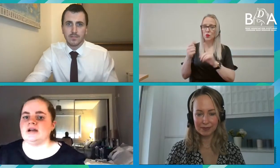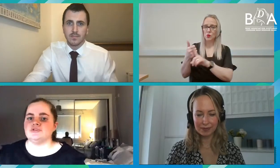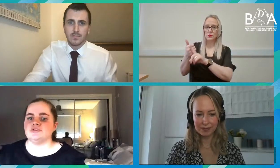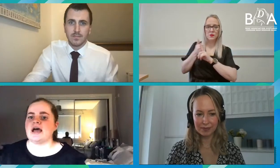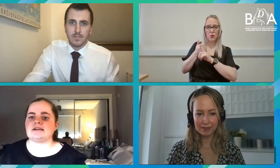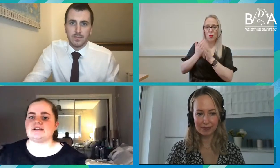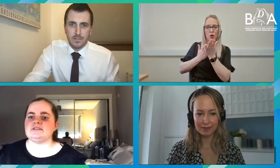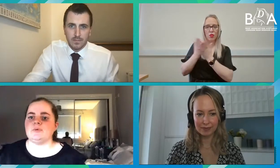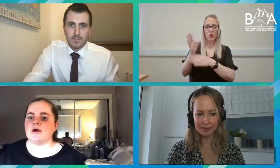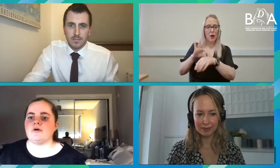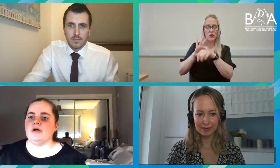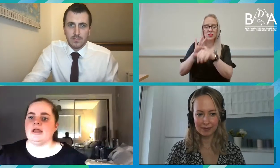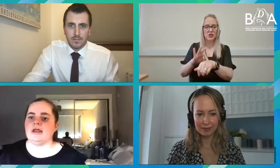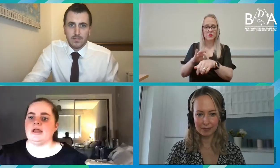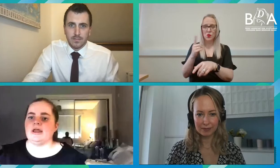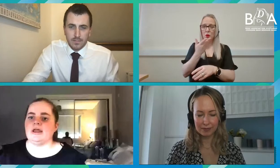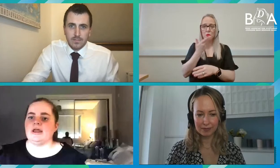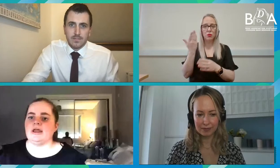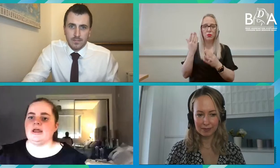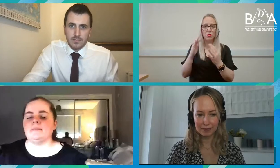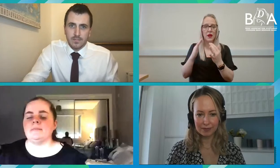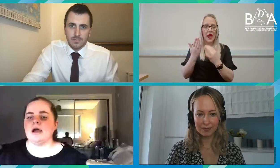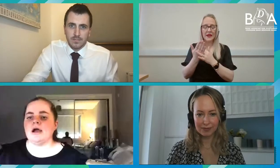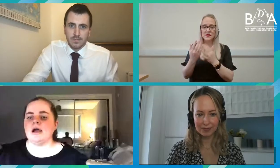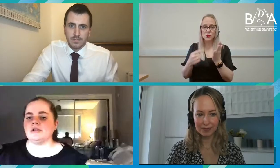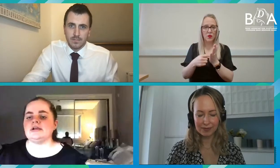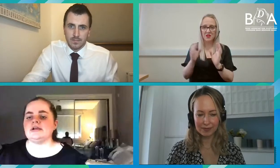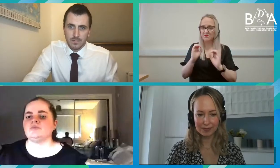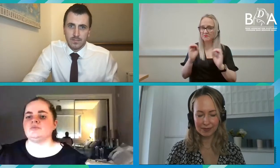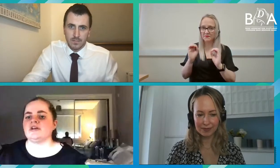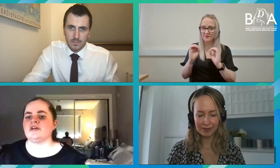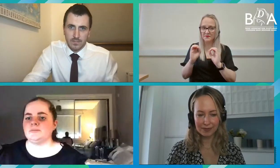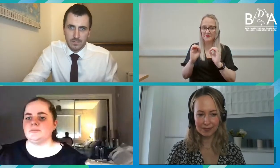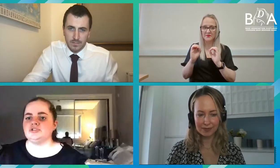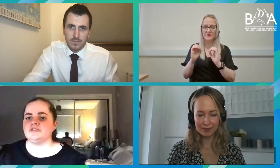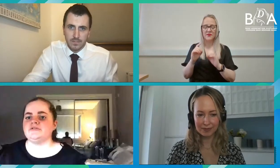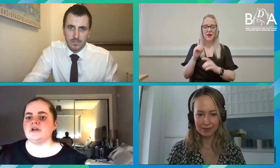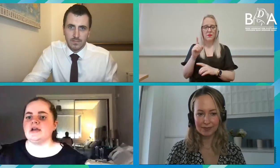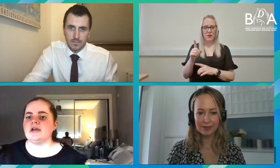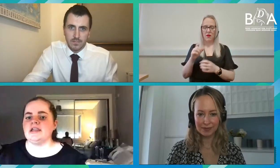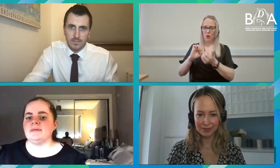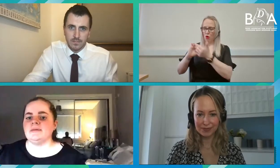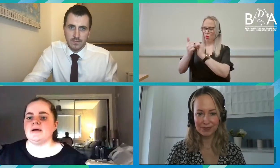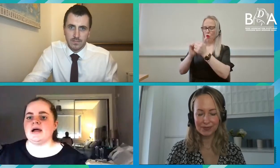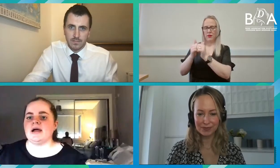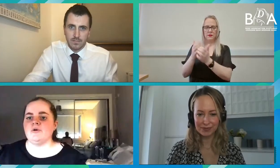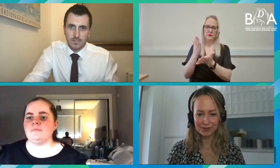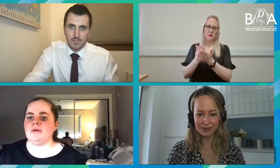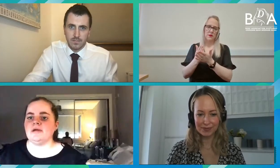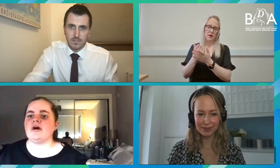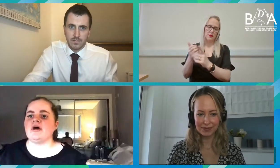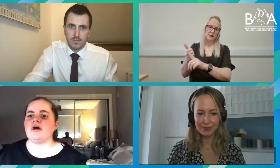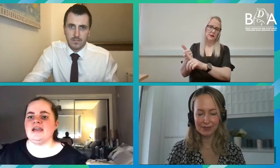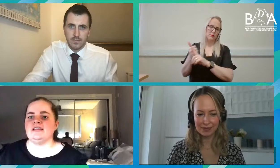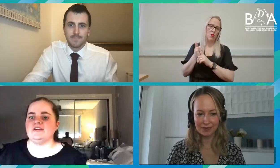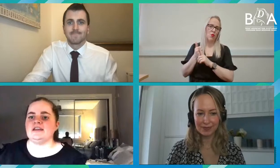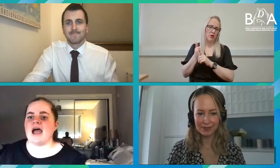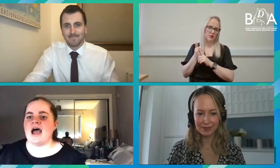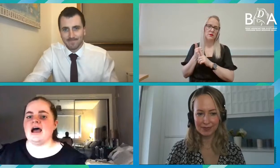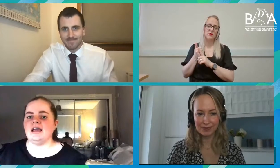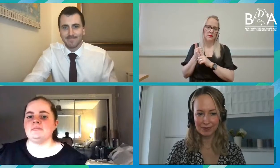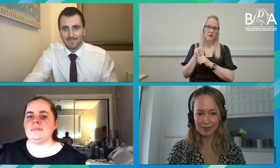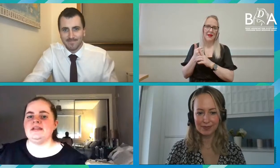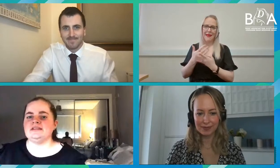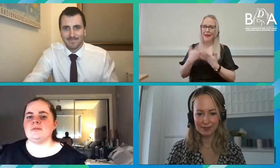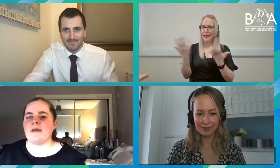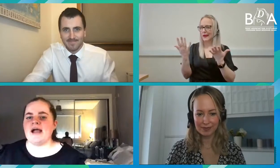programme, so I didn't use access to work or anything. But my colleagues were really supportive and they were able to help me with